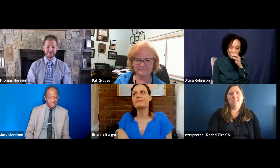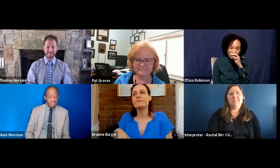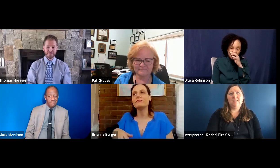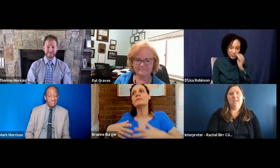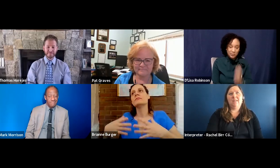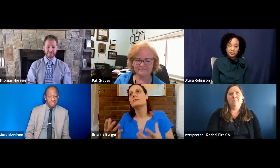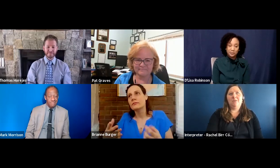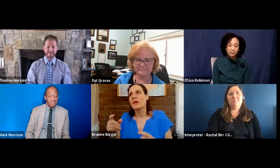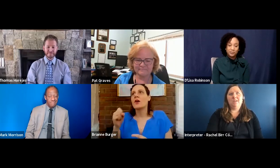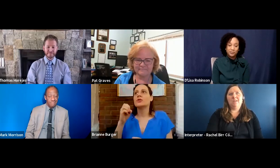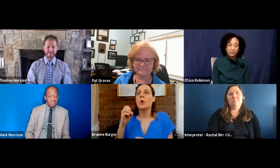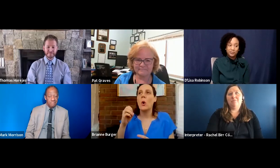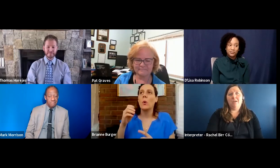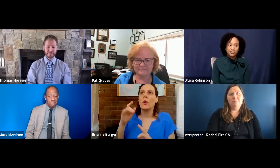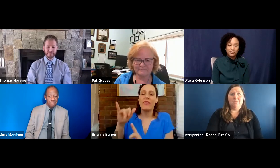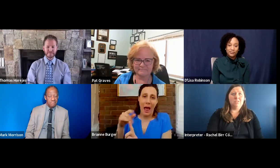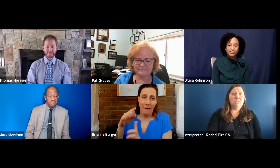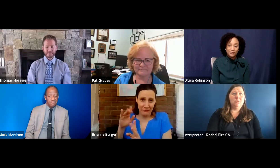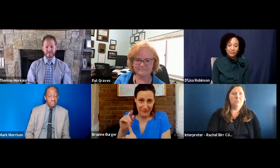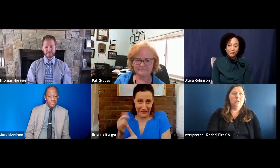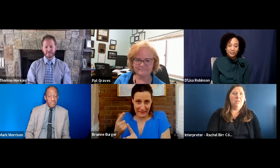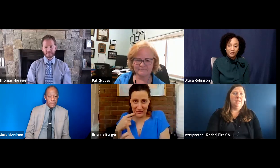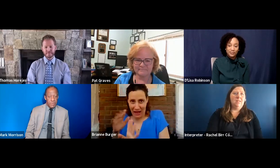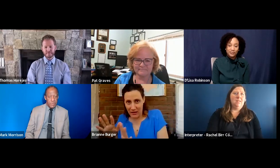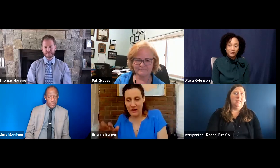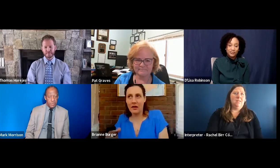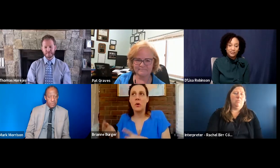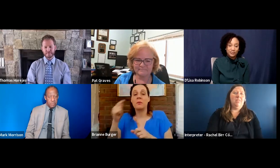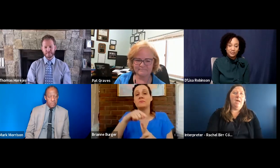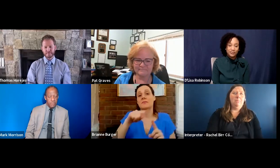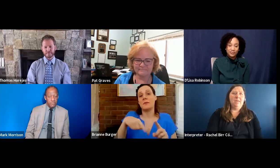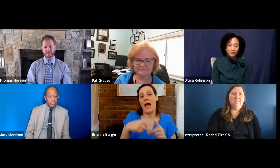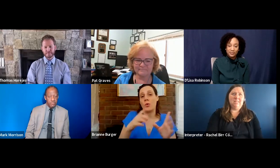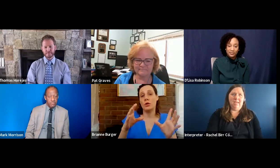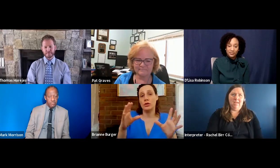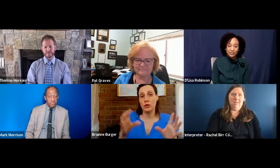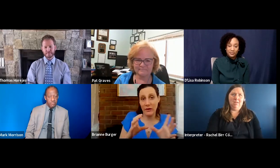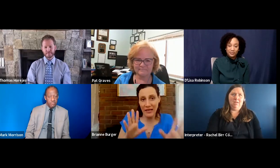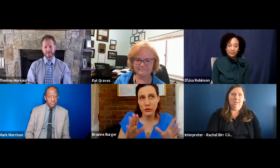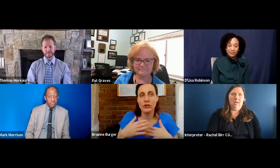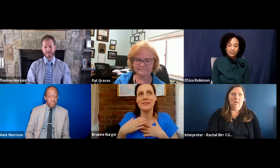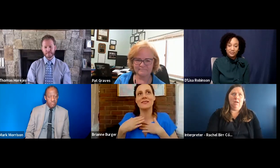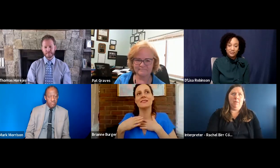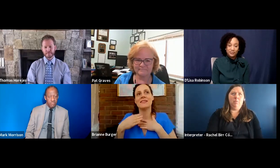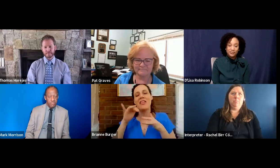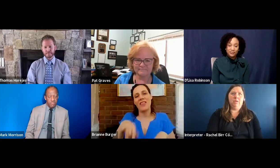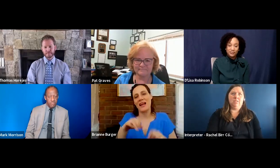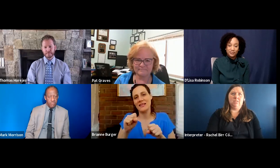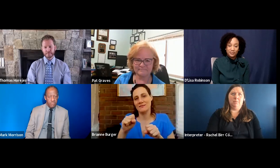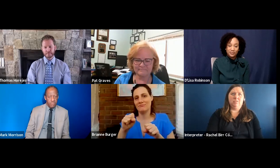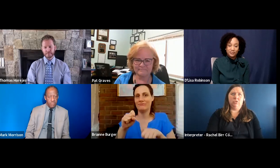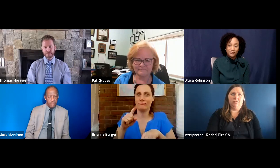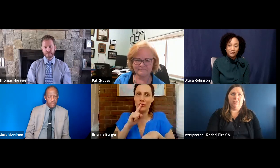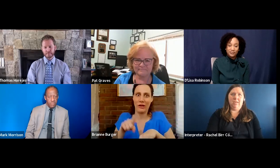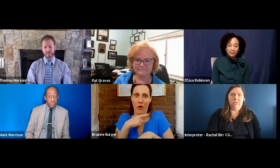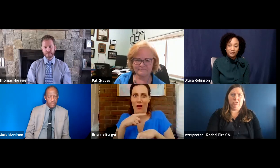interaction piece that may or may not be vibing. So with that being said, I want to bring it to the